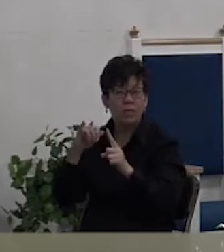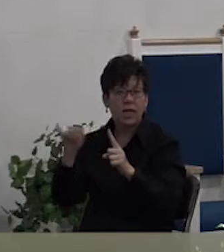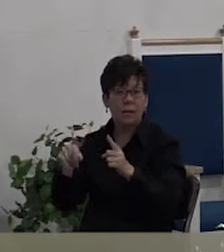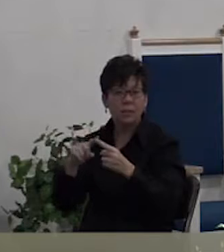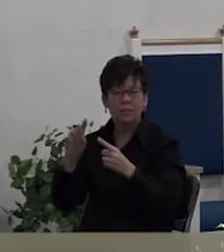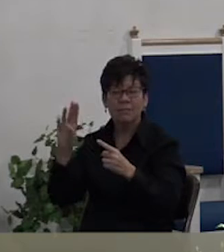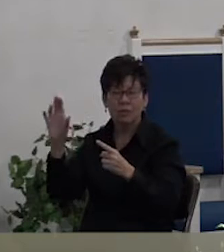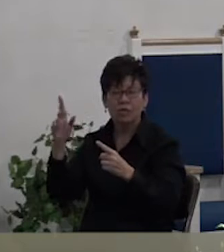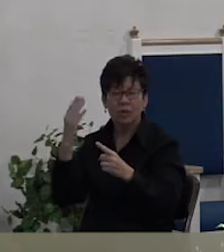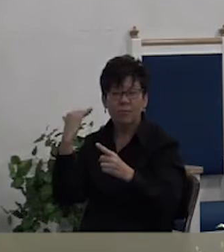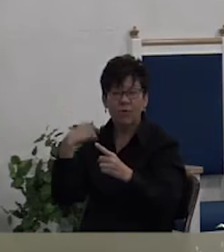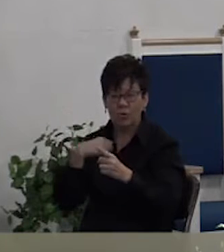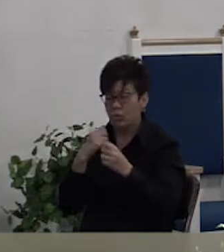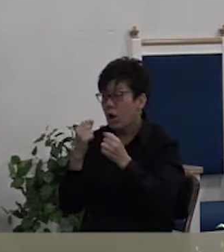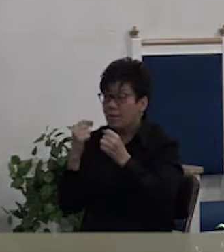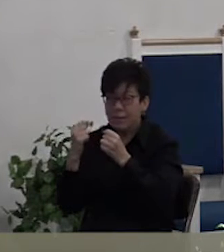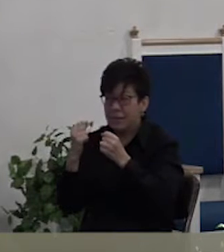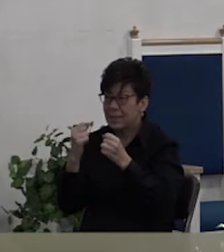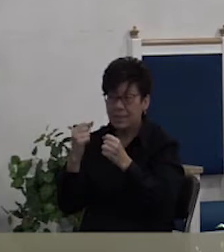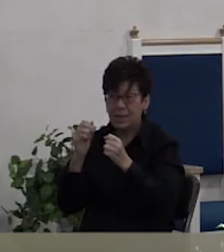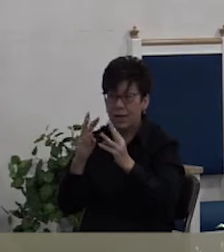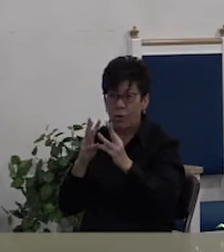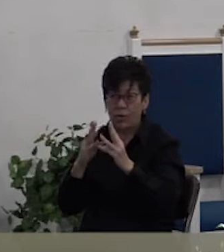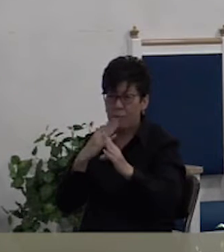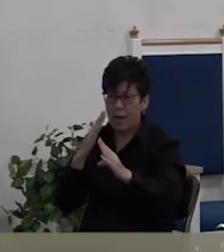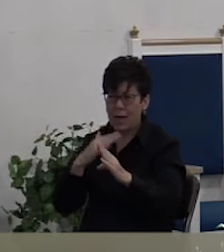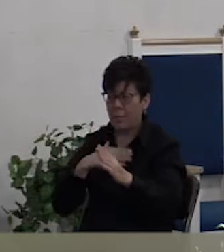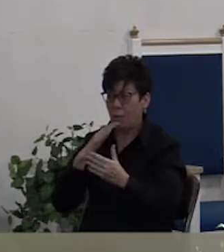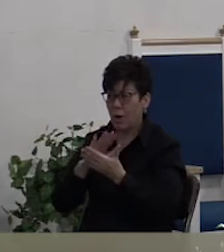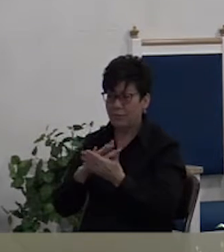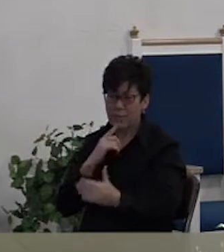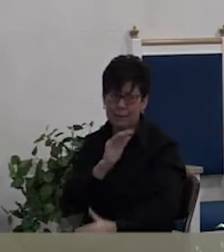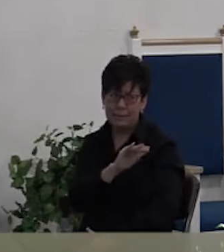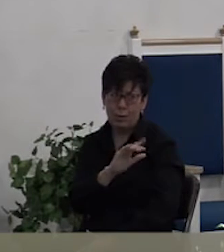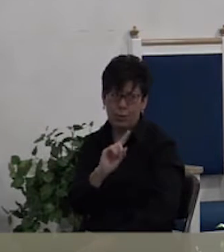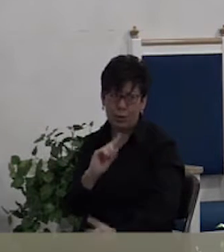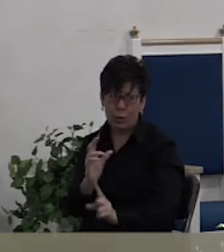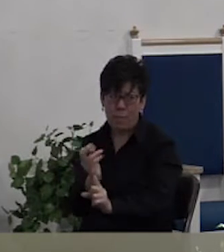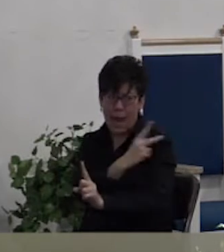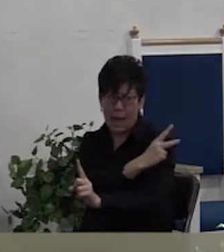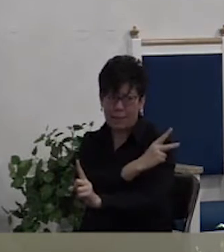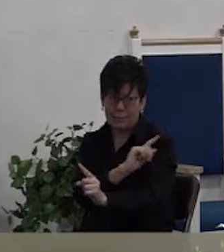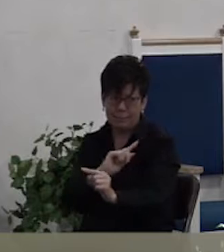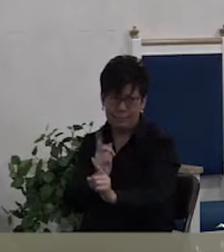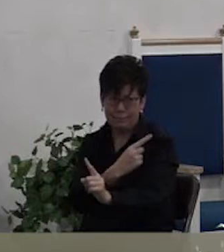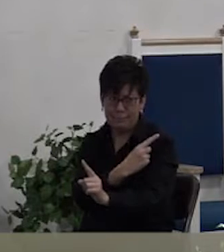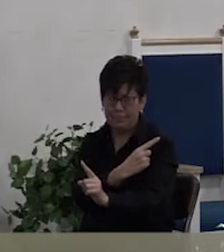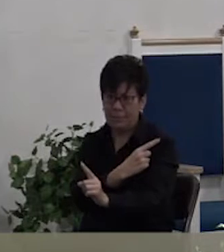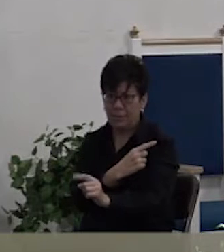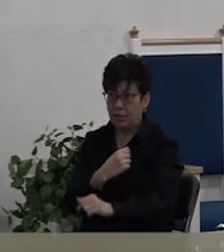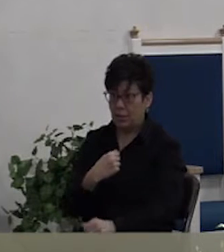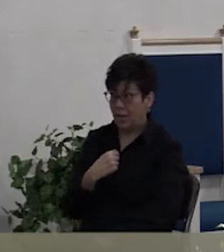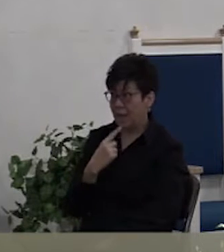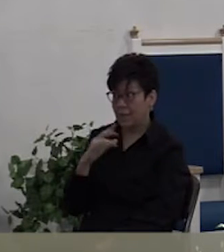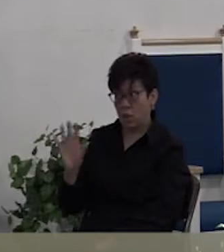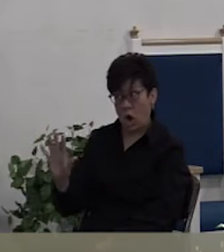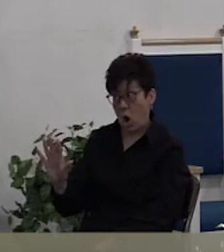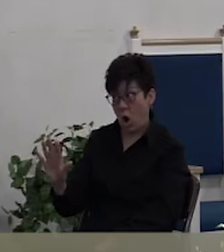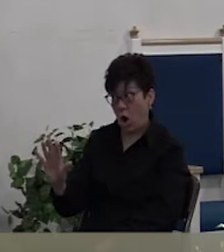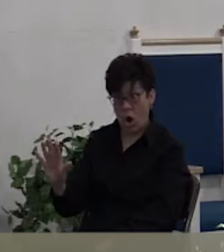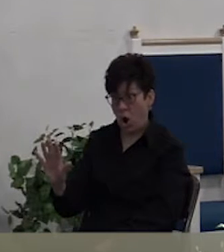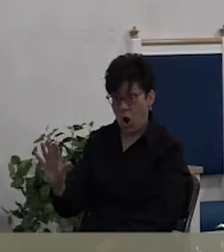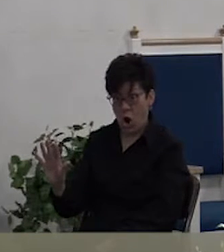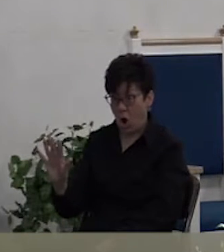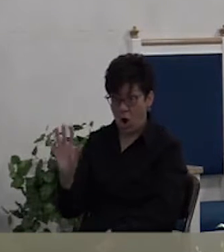to Michigan, and the weather was so bad that my wife said, we need to turn around and go back. I said, no, we